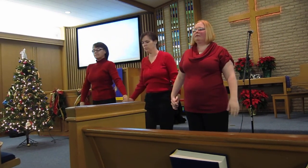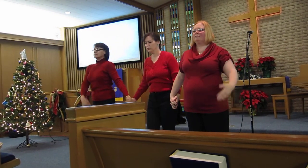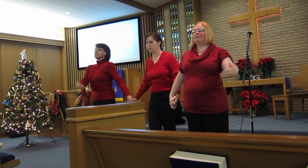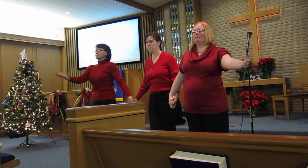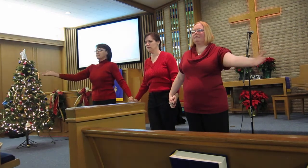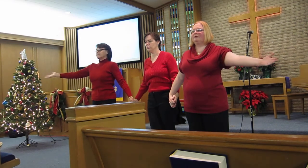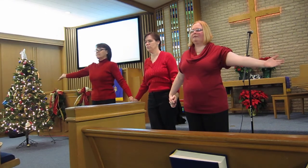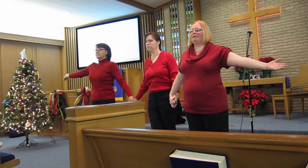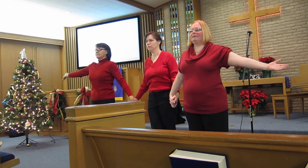Amen.